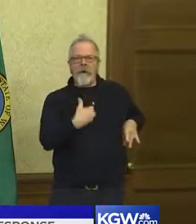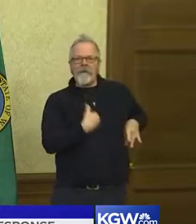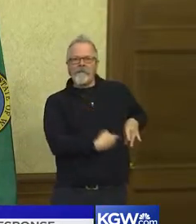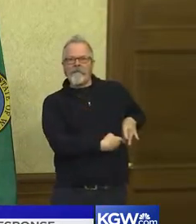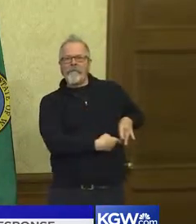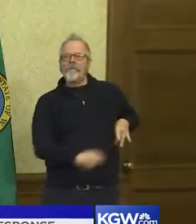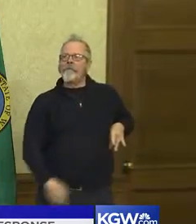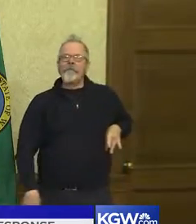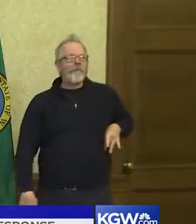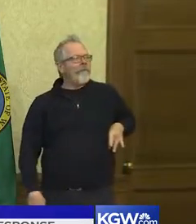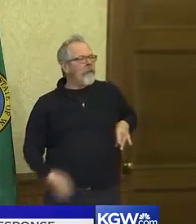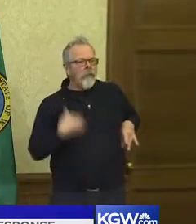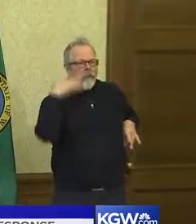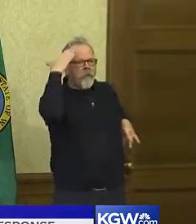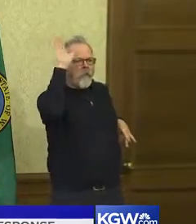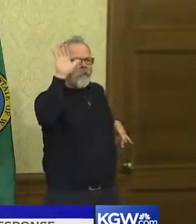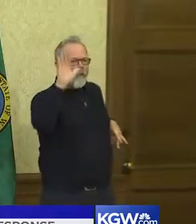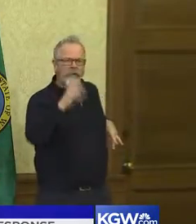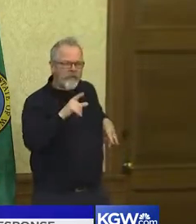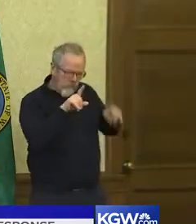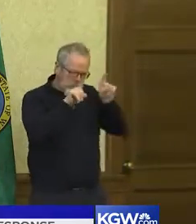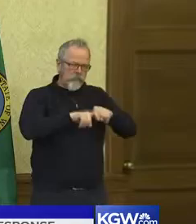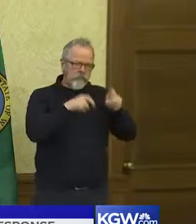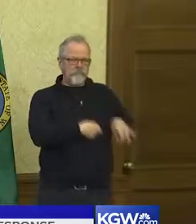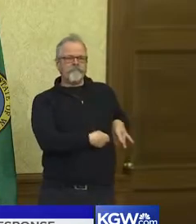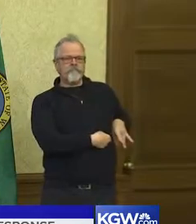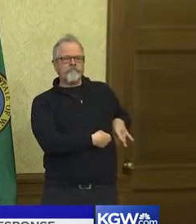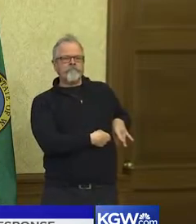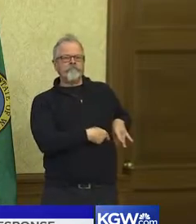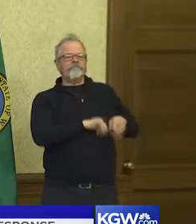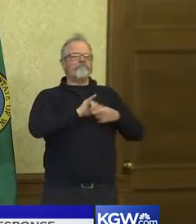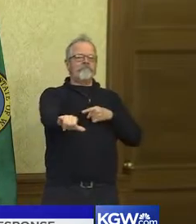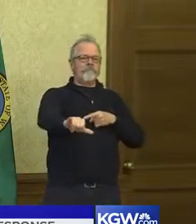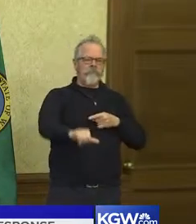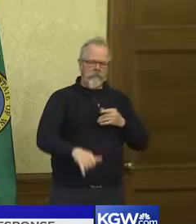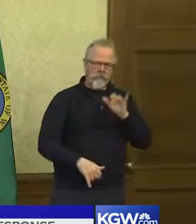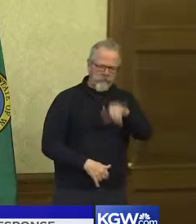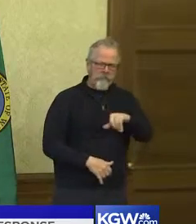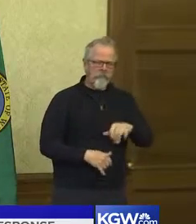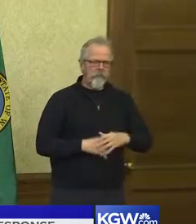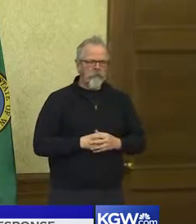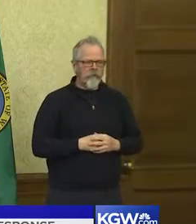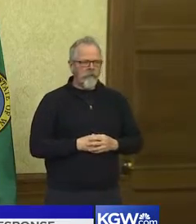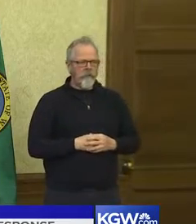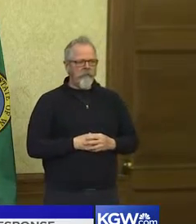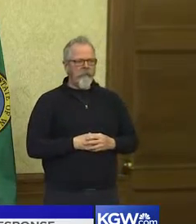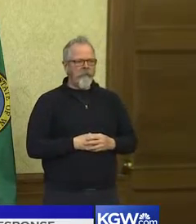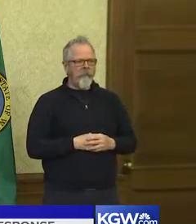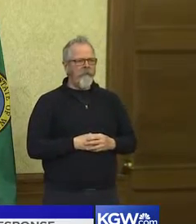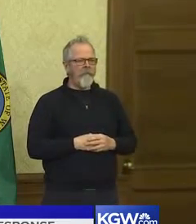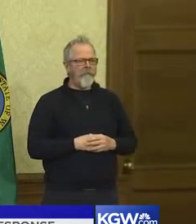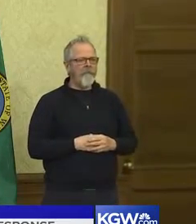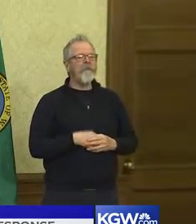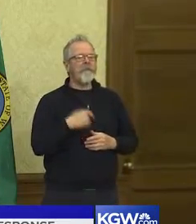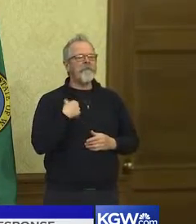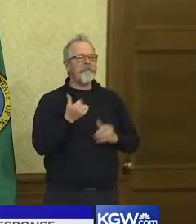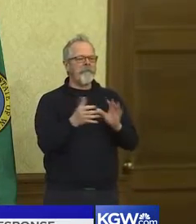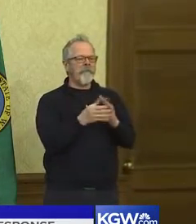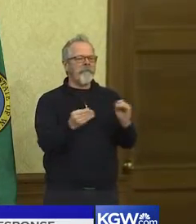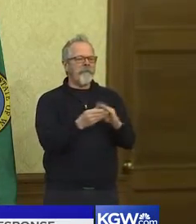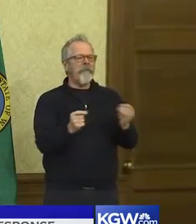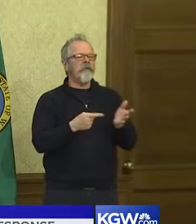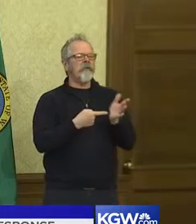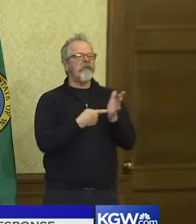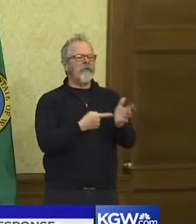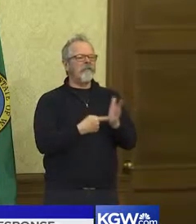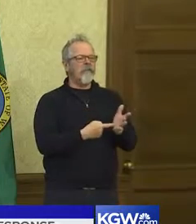me give you an example of how desperate that situation was. About a week ago, we had to have a